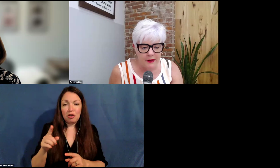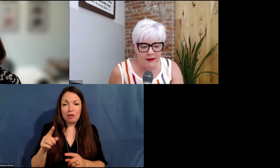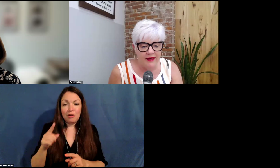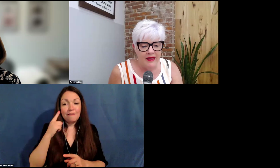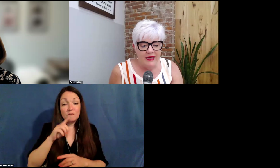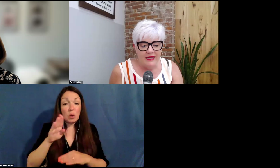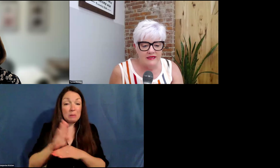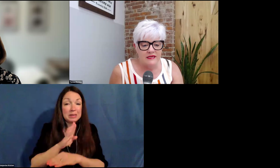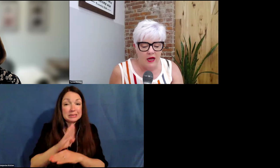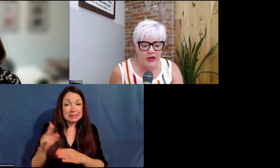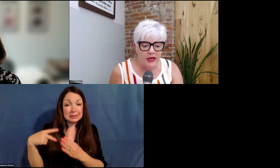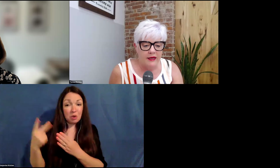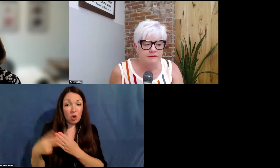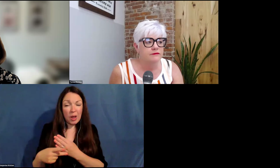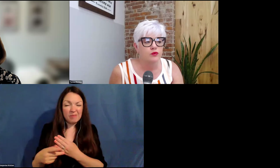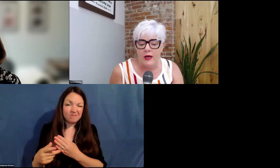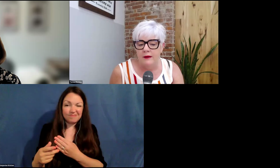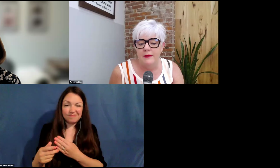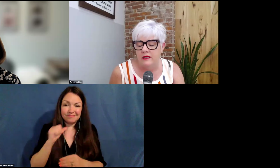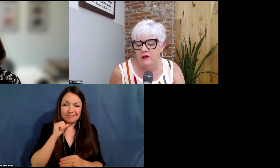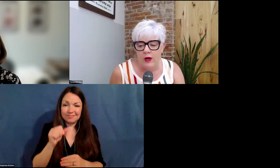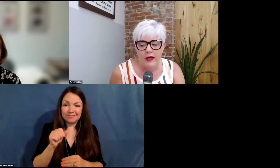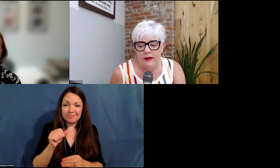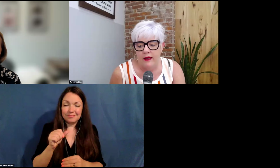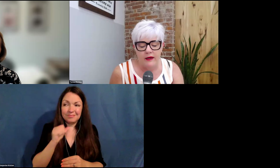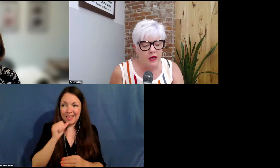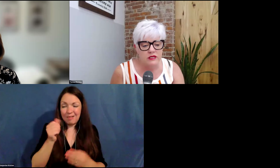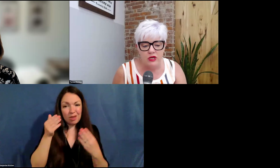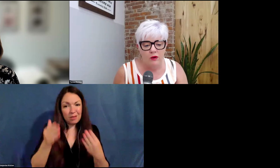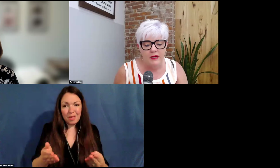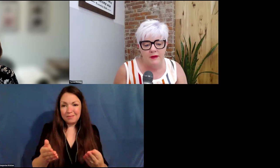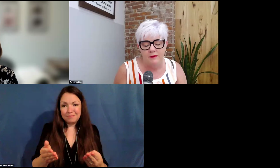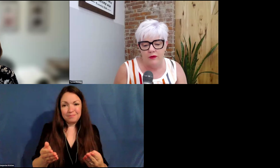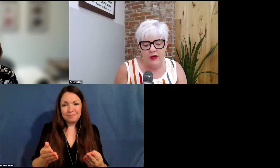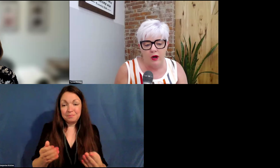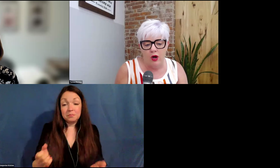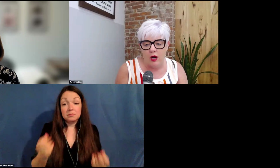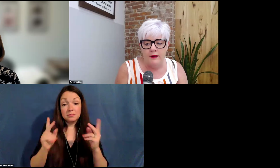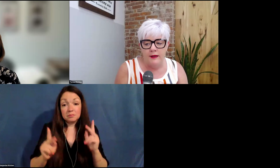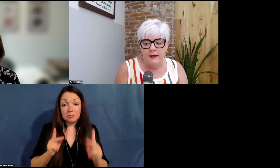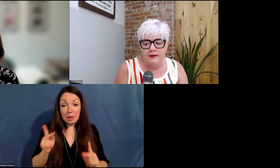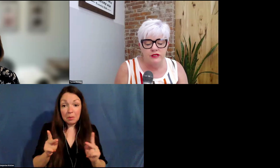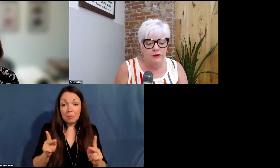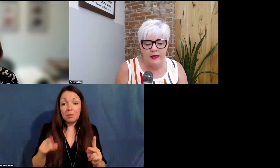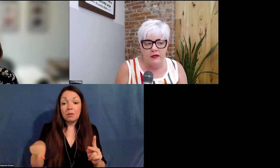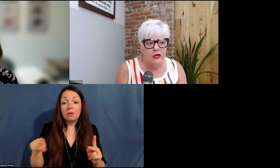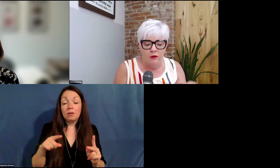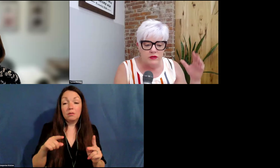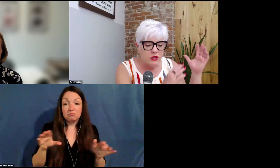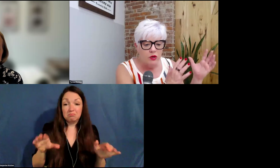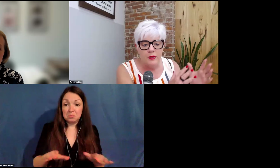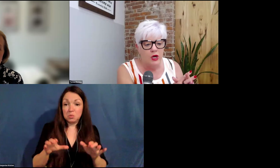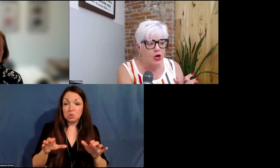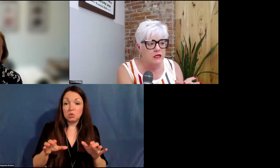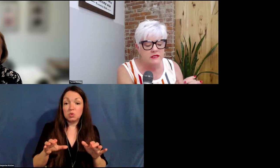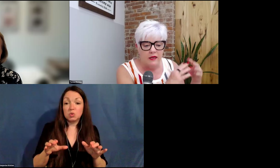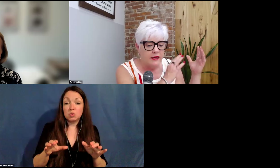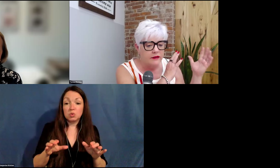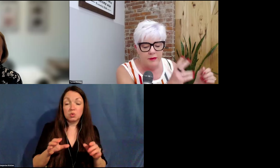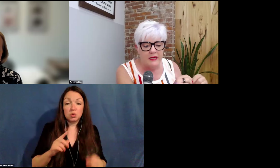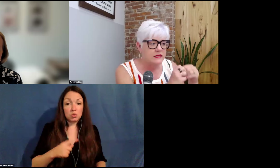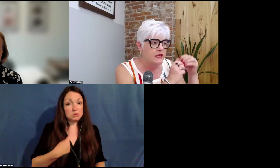program. It is not a recommended way. And so many people that are doing,